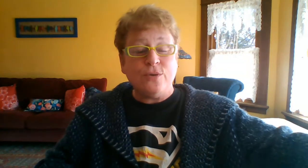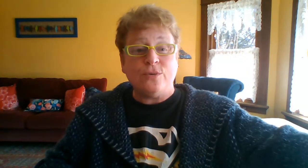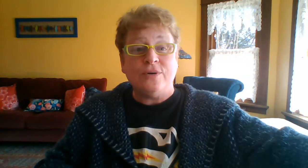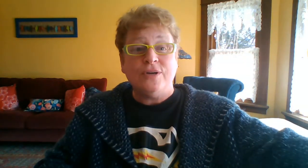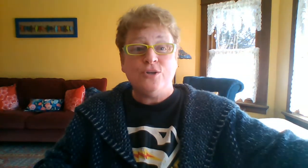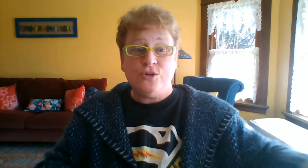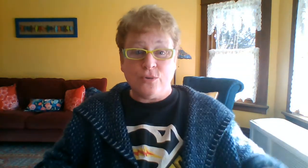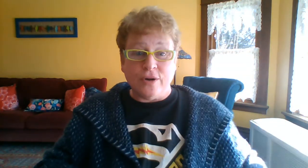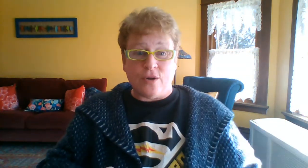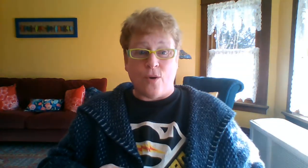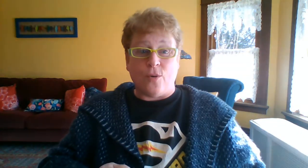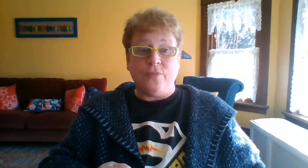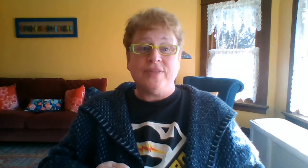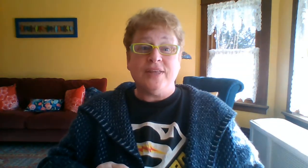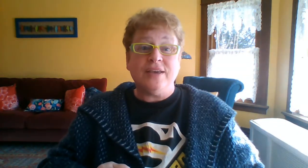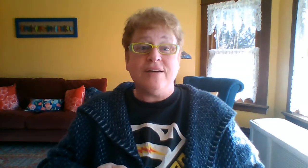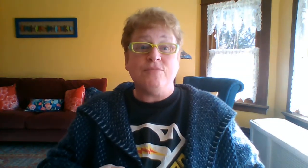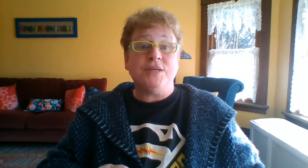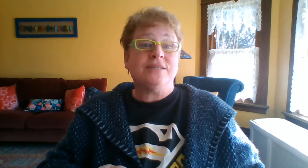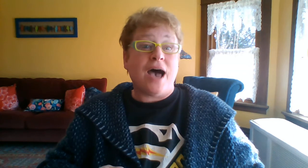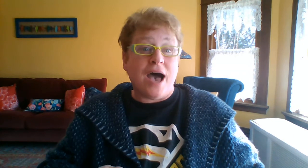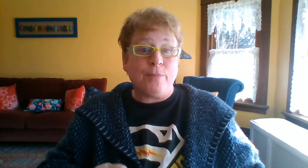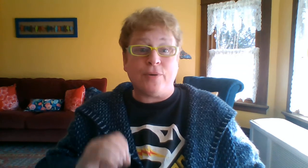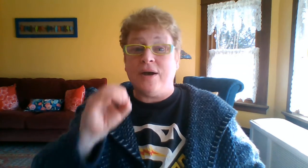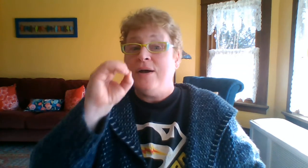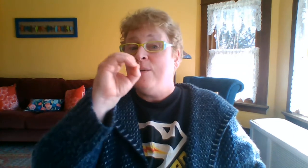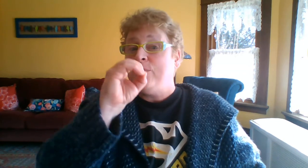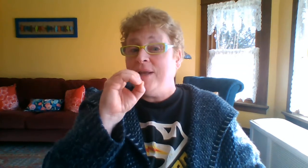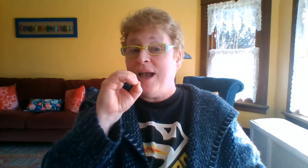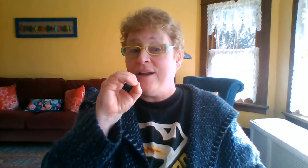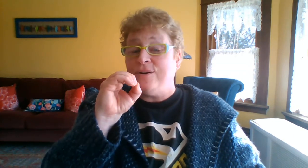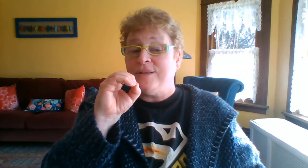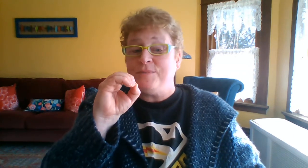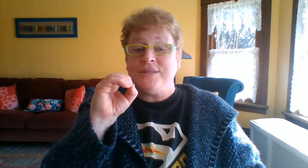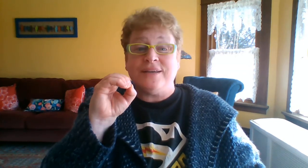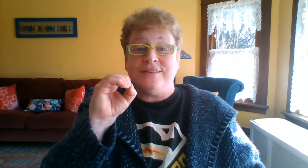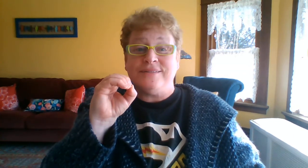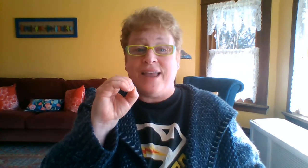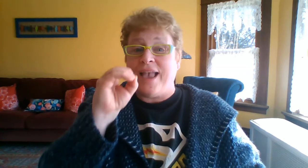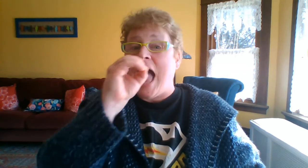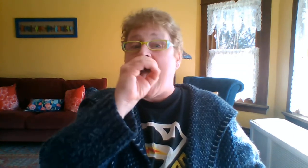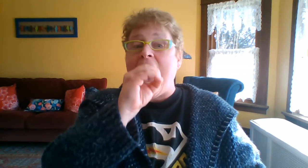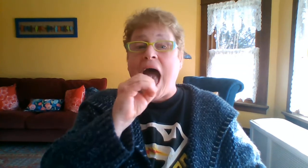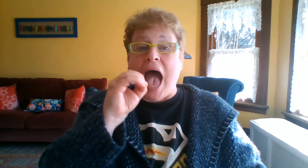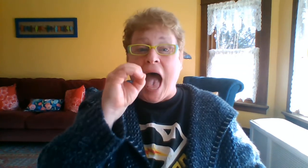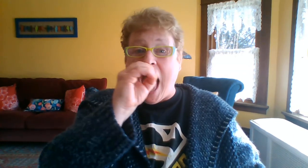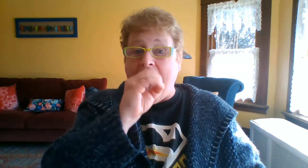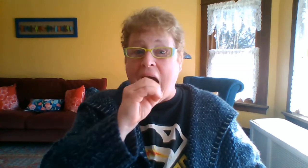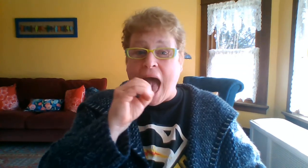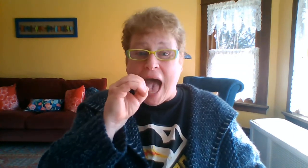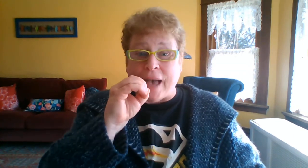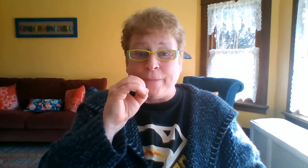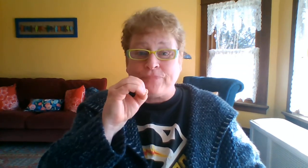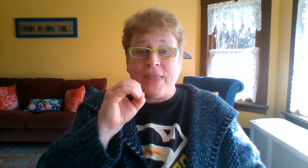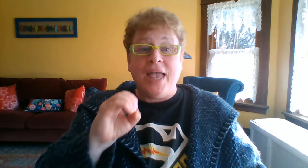review, short O, think of Miss Opera putting on her lipstick and saying, ah. And